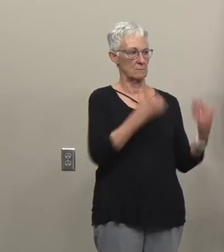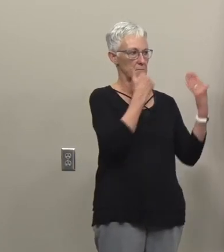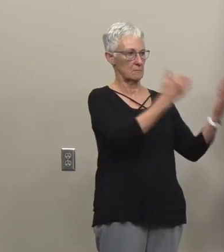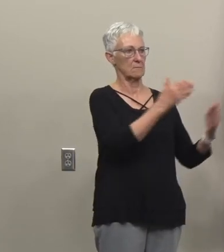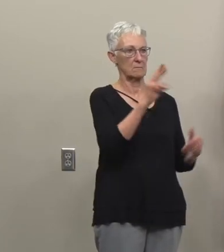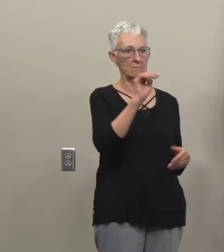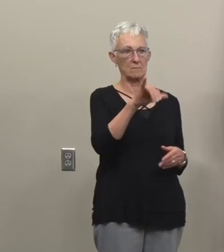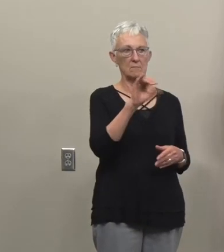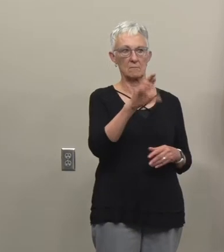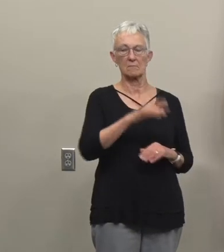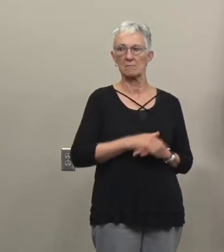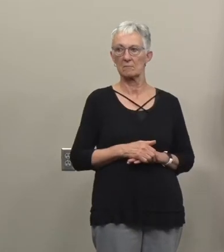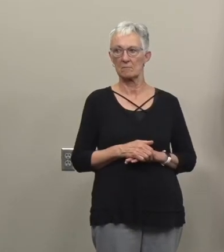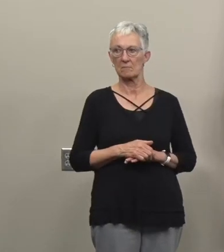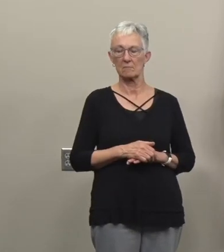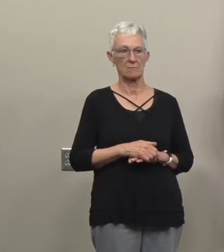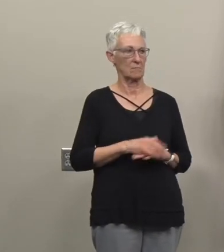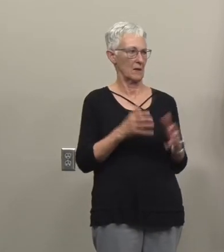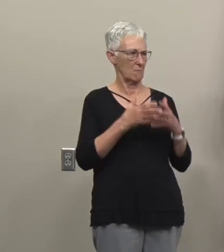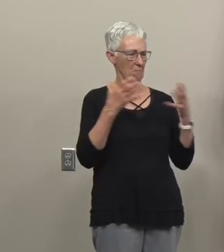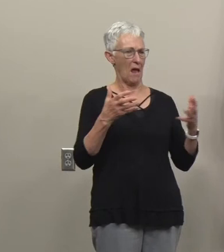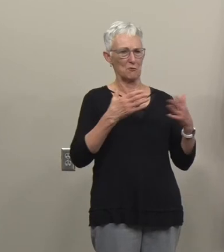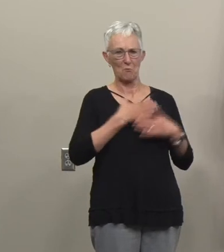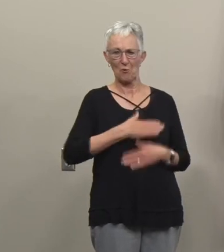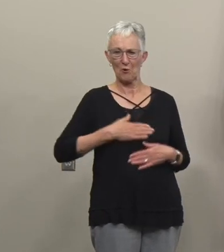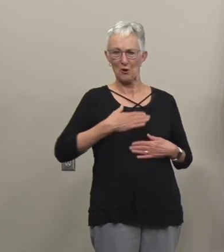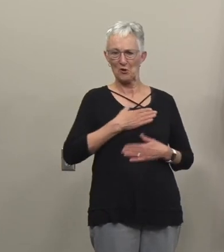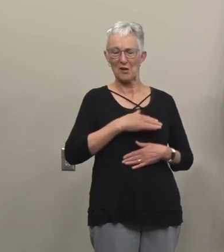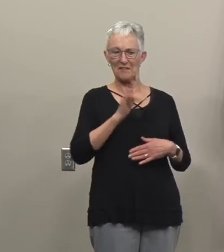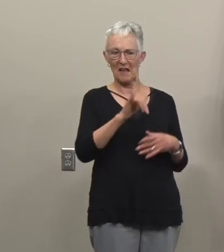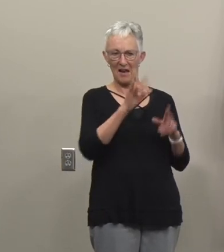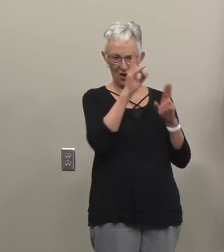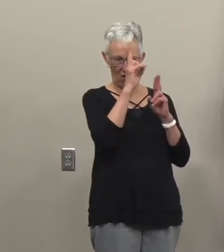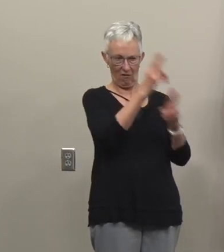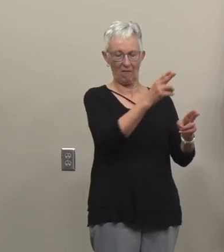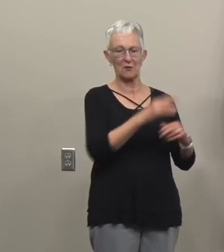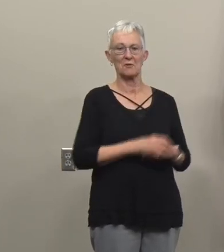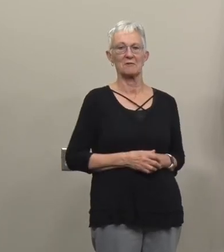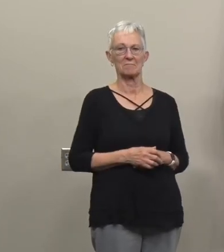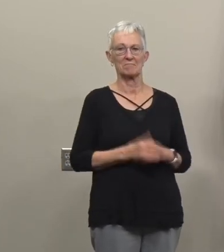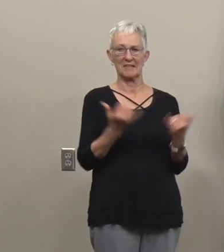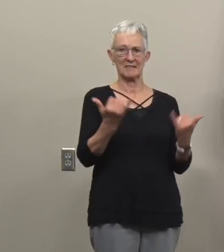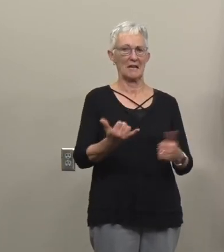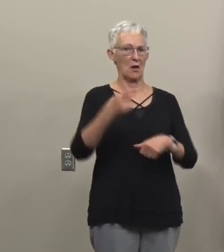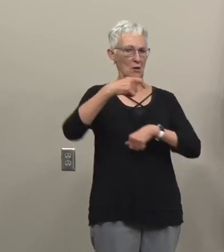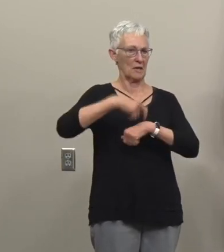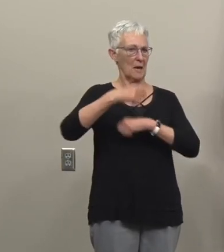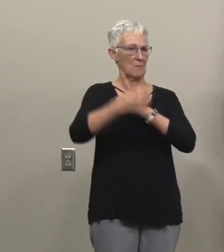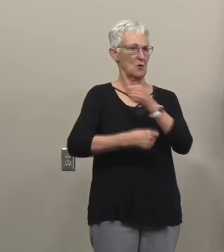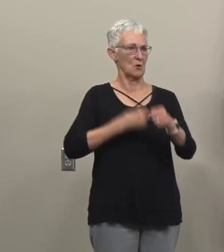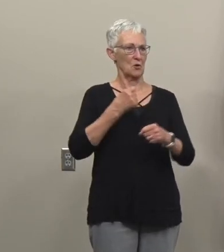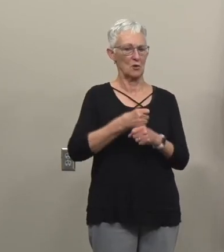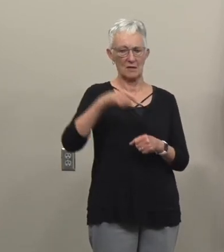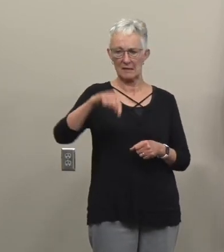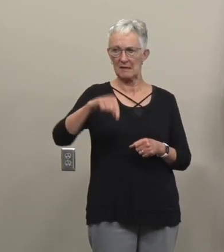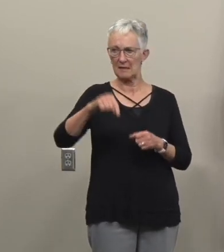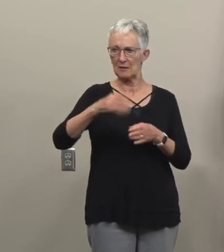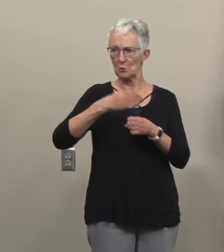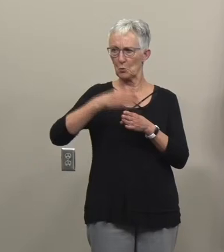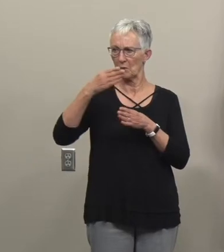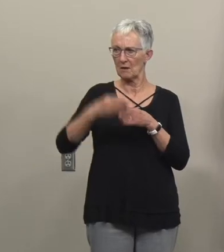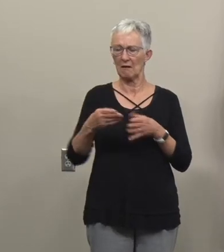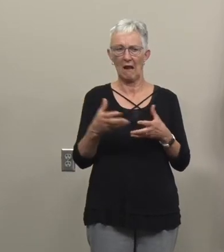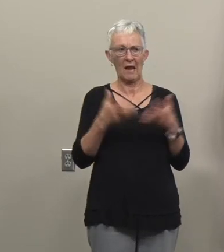Thank you, Mayor. Very, very much appreciated. You know, this is that time of the year where this weekend is traditionally a